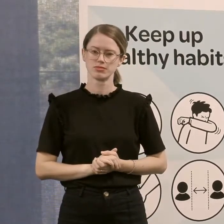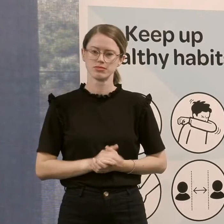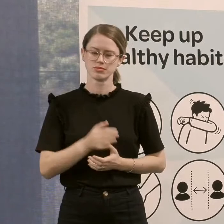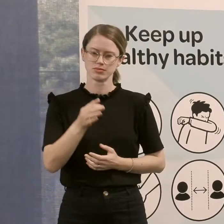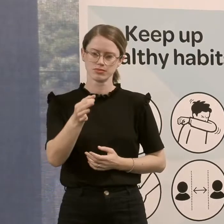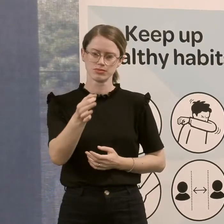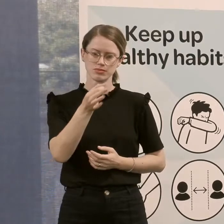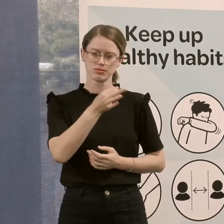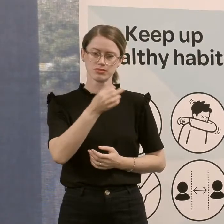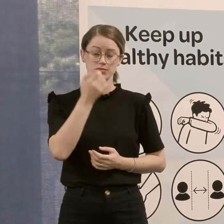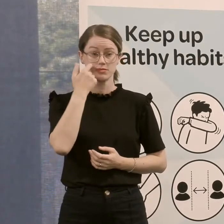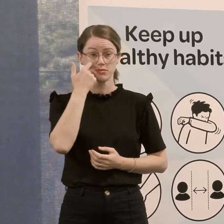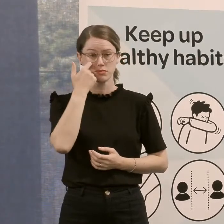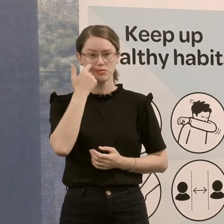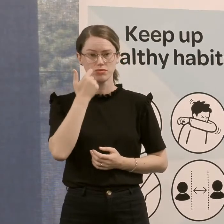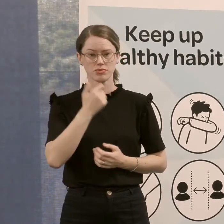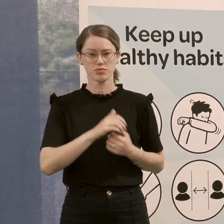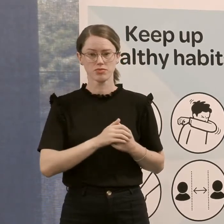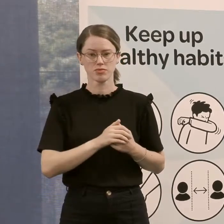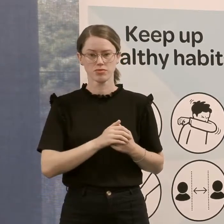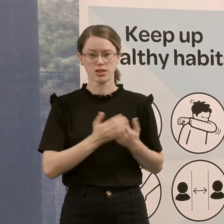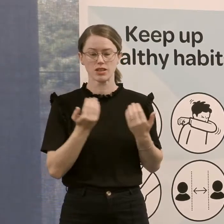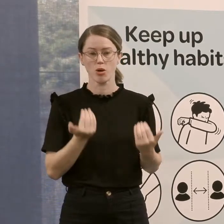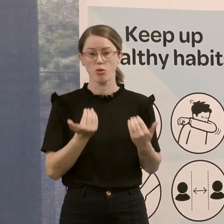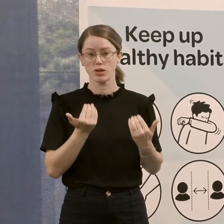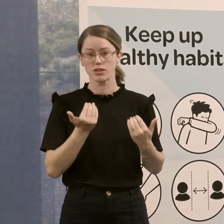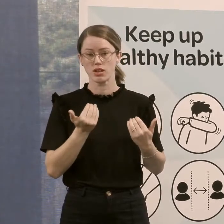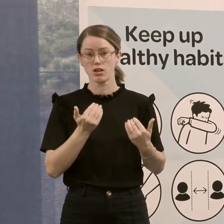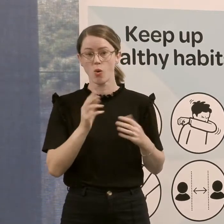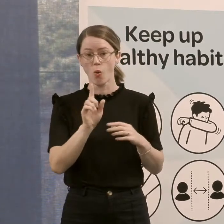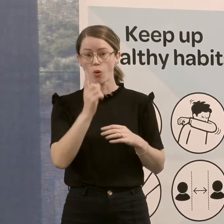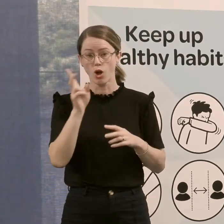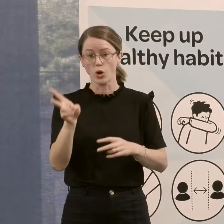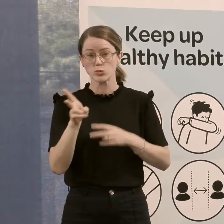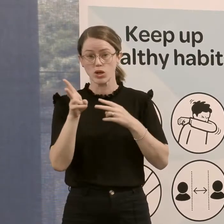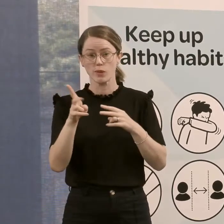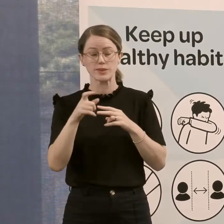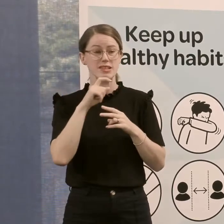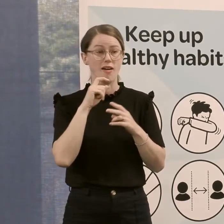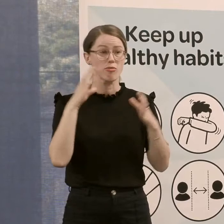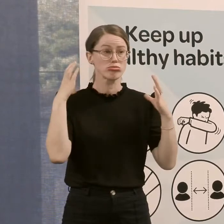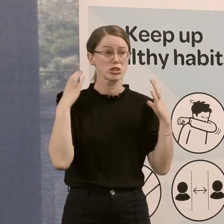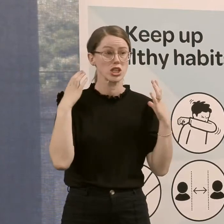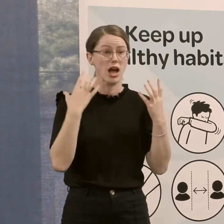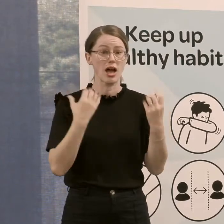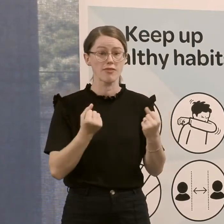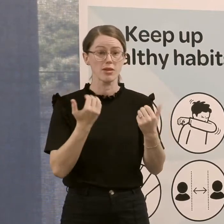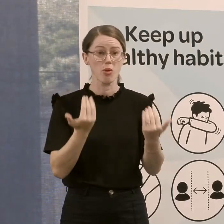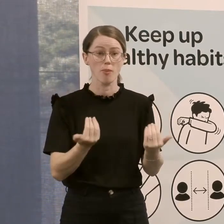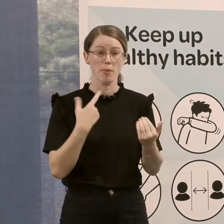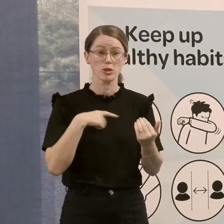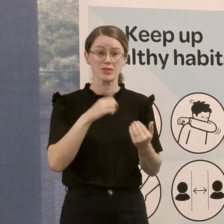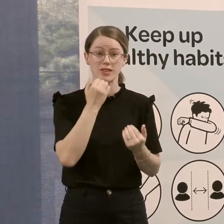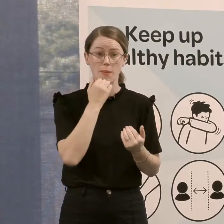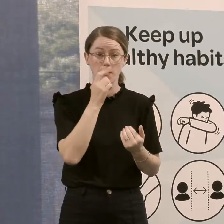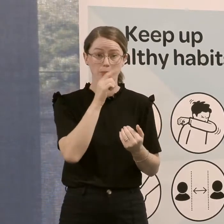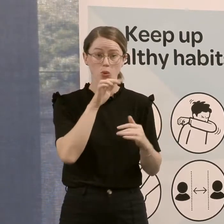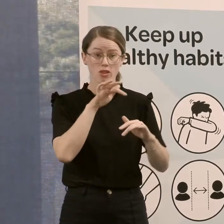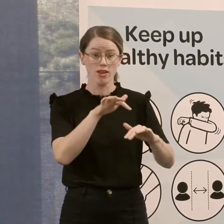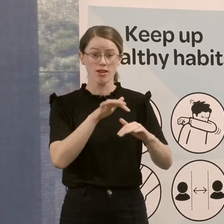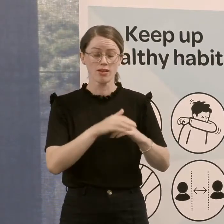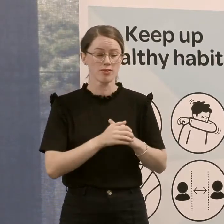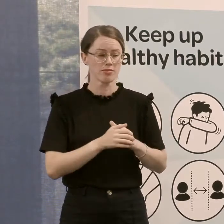any kind of staffing issues at present in the Auckland hospitals due to infection? So